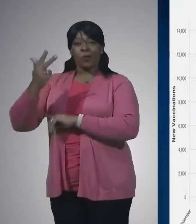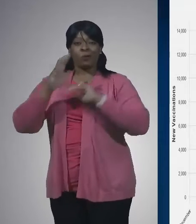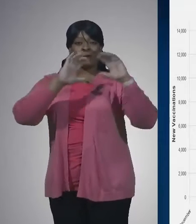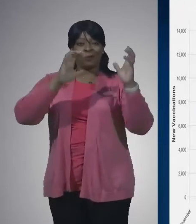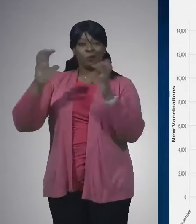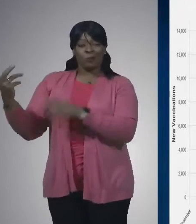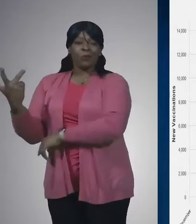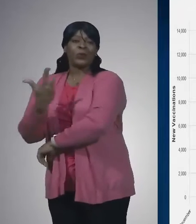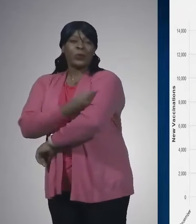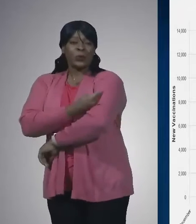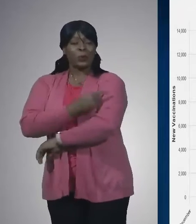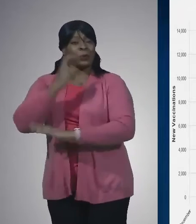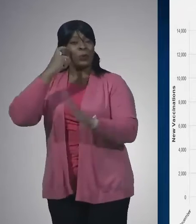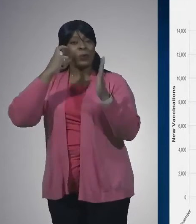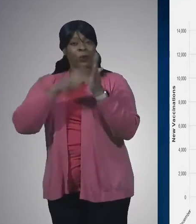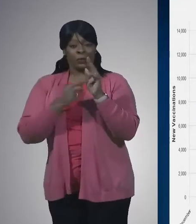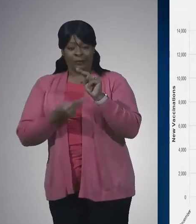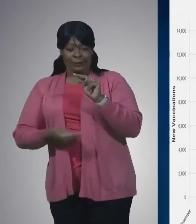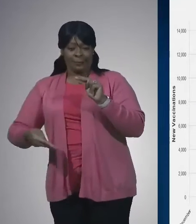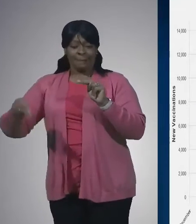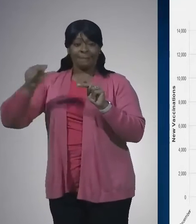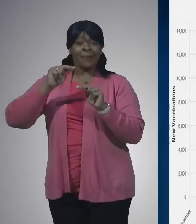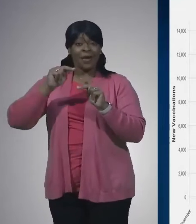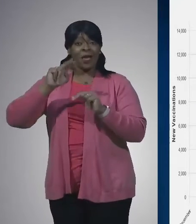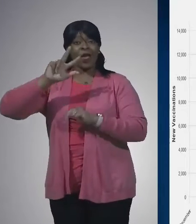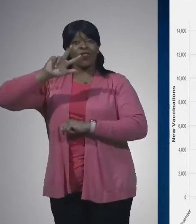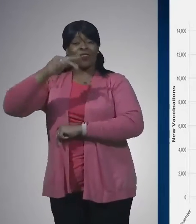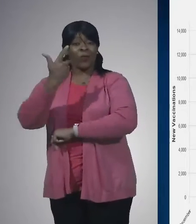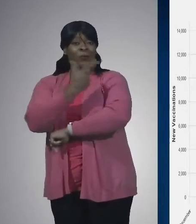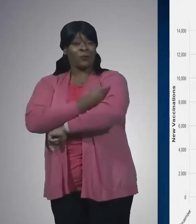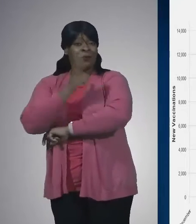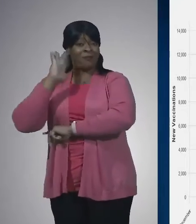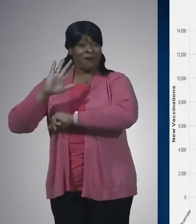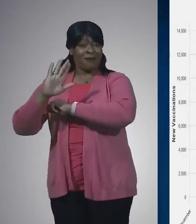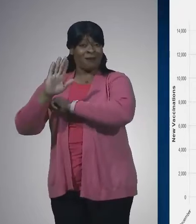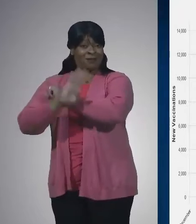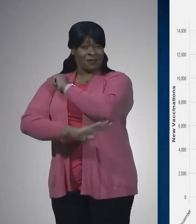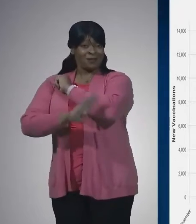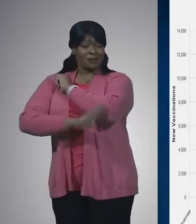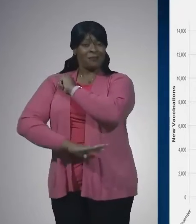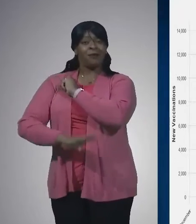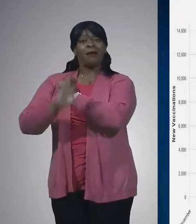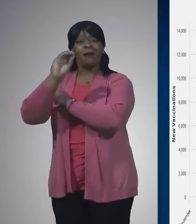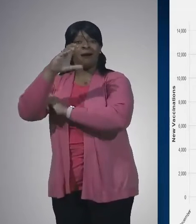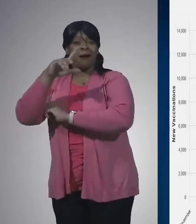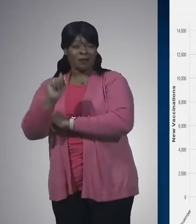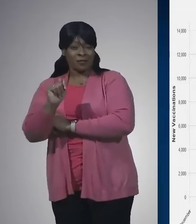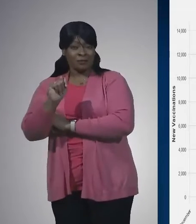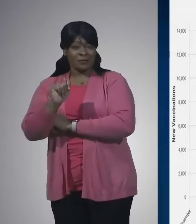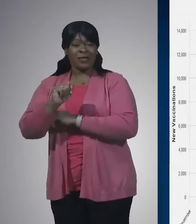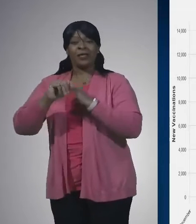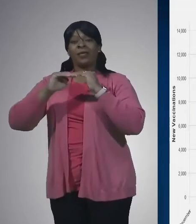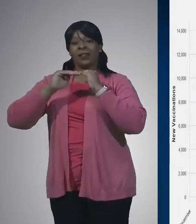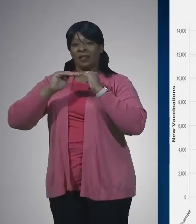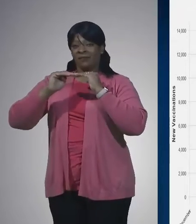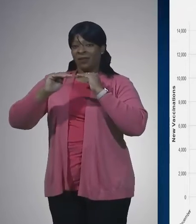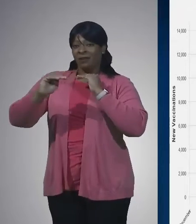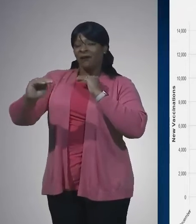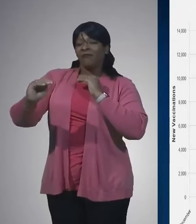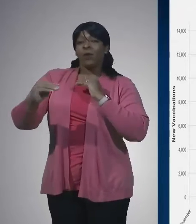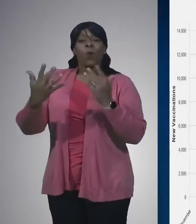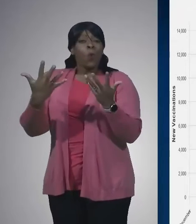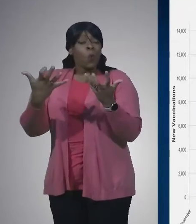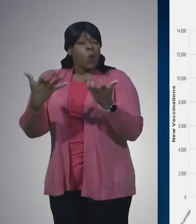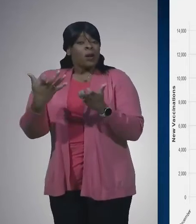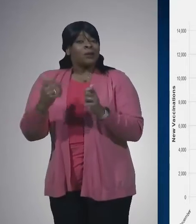doses. You see a spike in third doses in late September, early October, then a leveling off. We would like